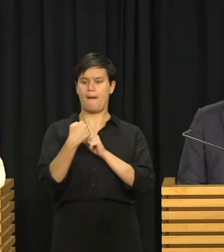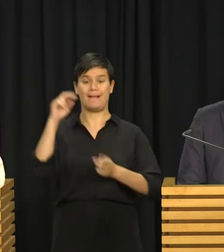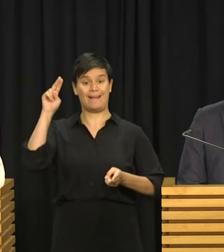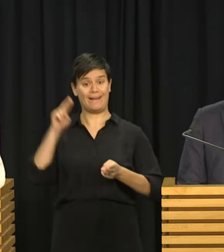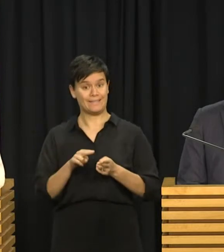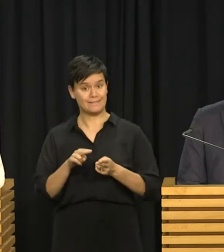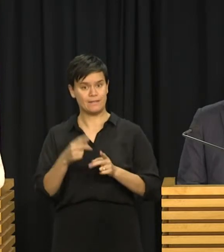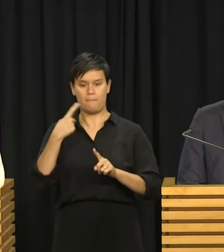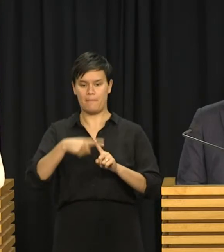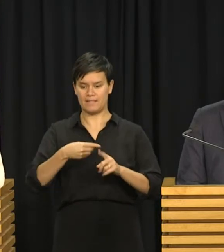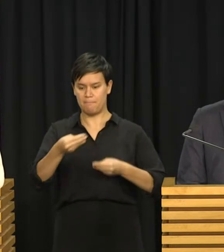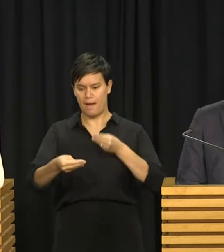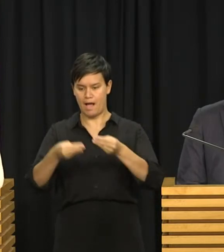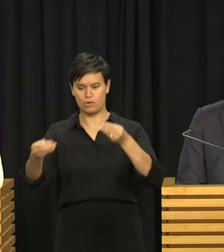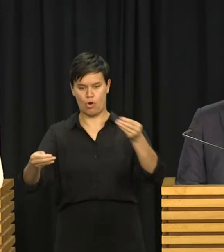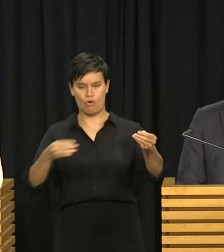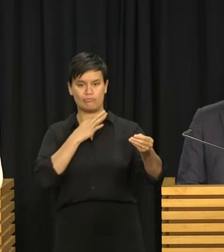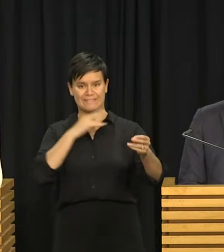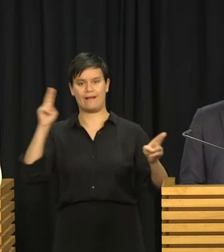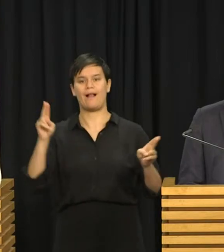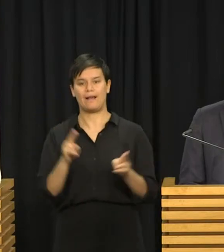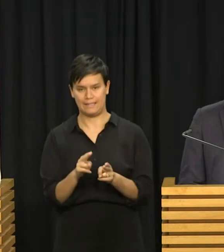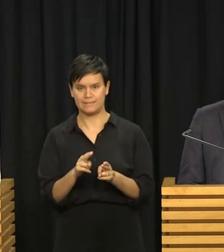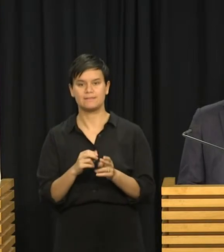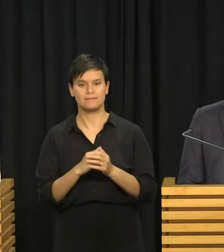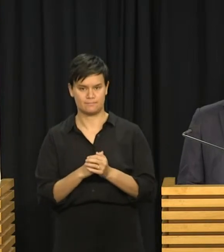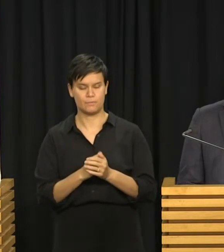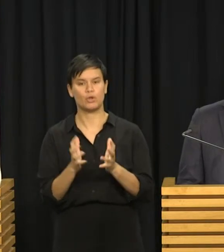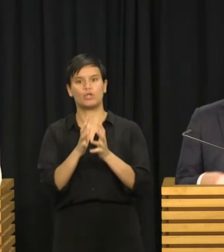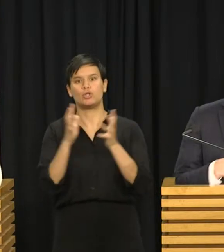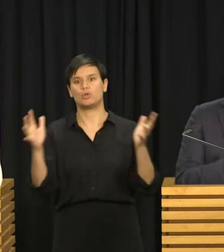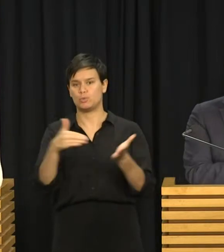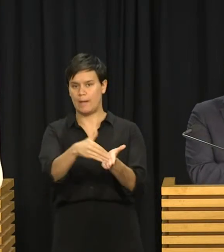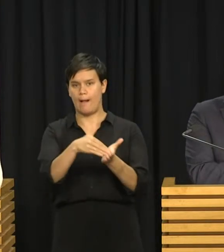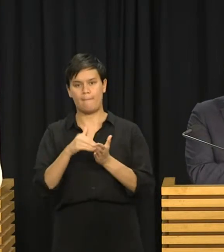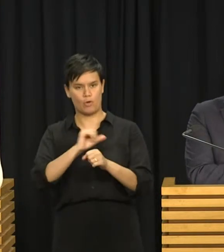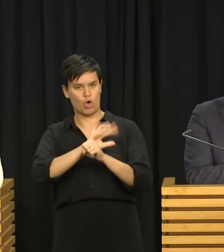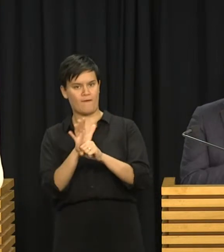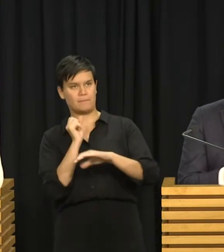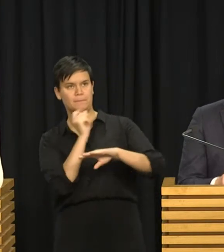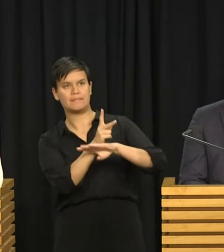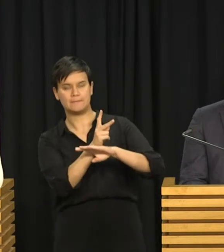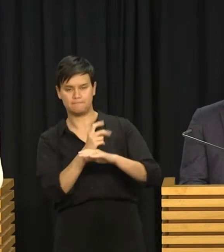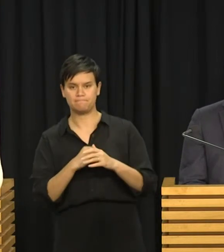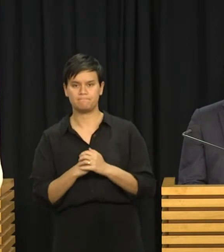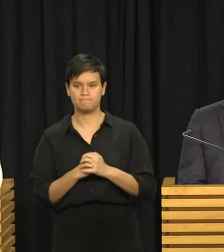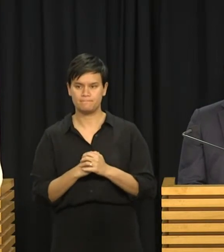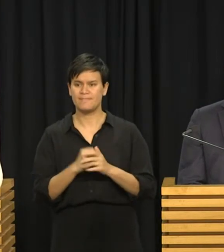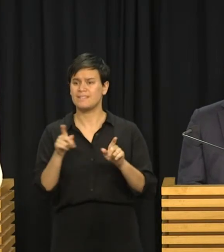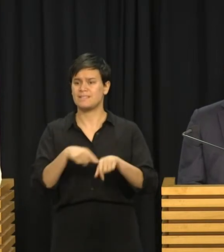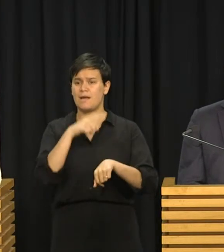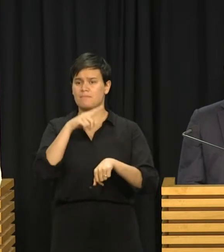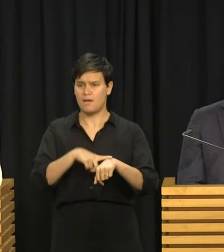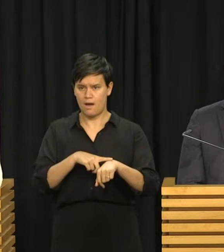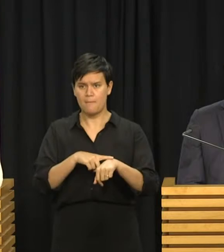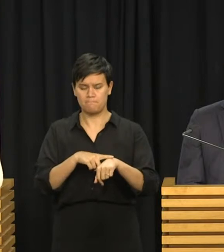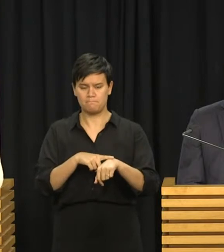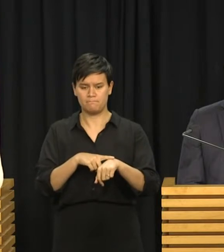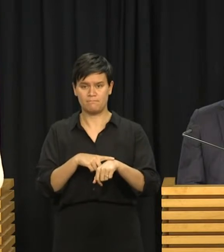become an important part of our frontline defence against COVID-19. But I do not underestimate the importance of this